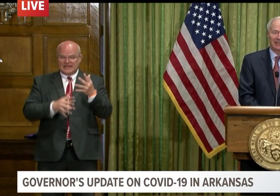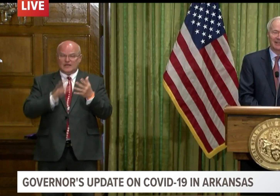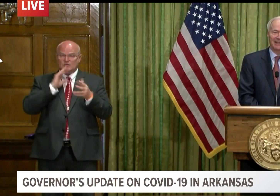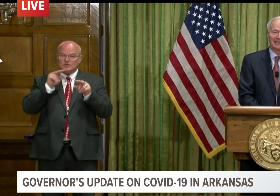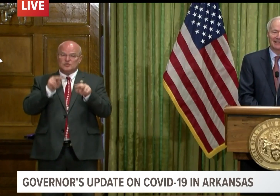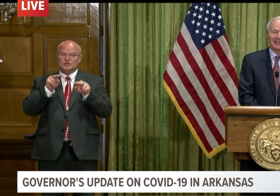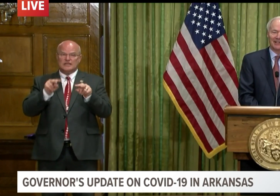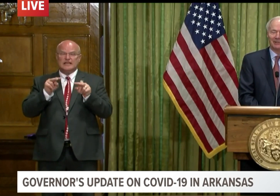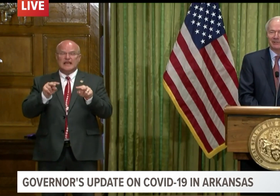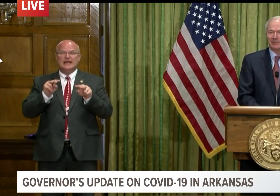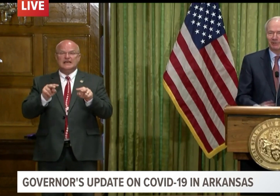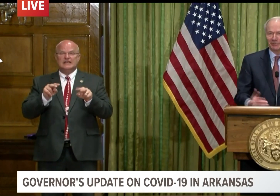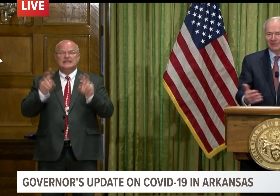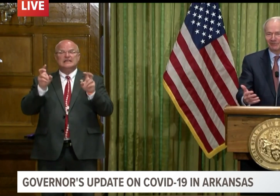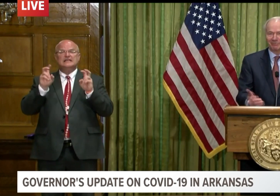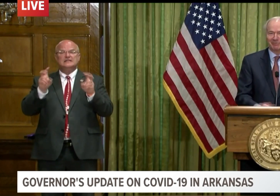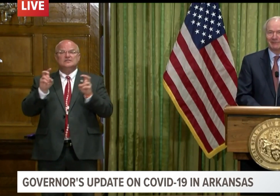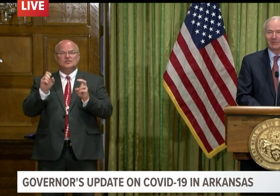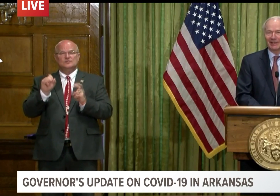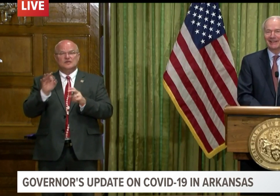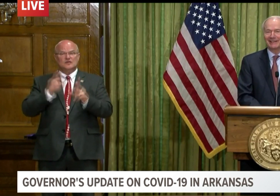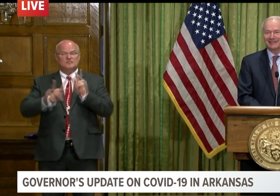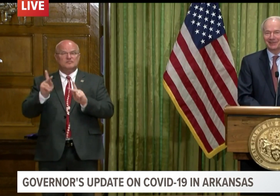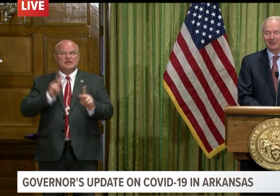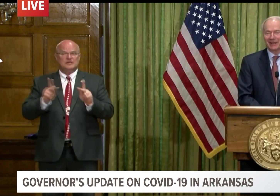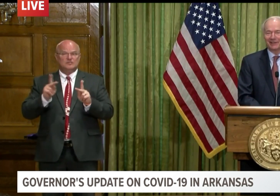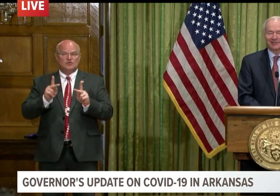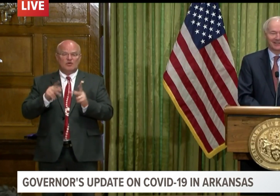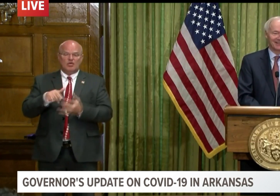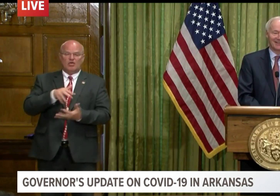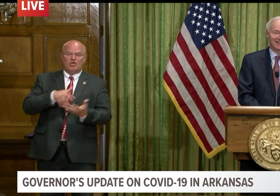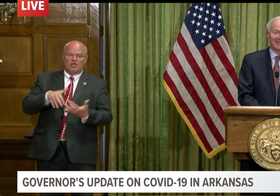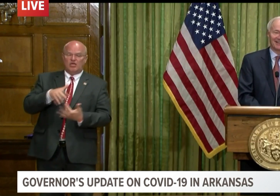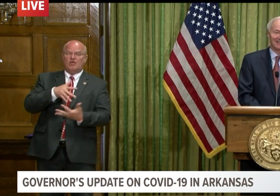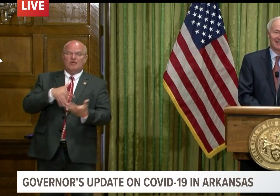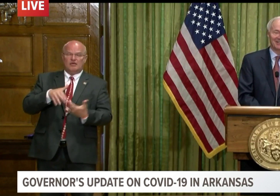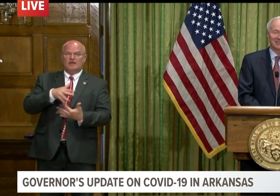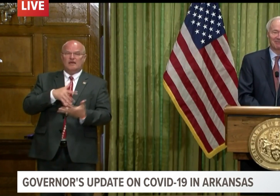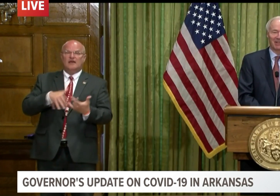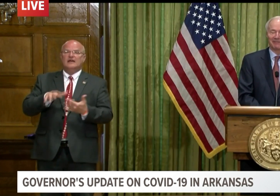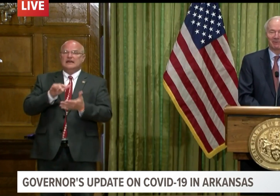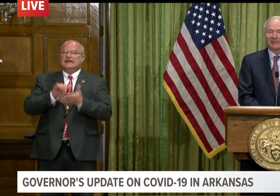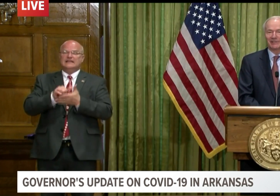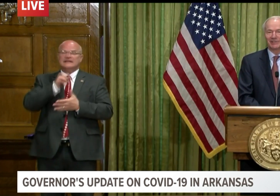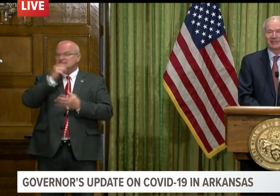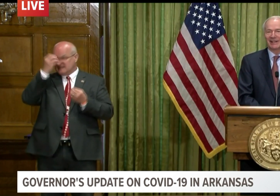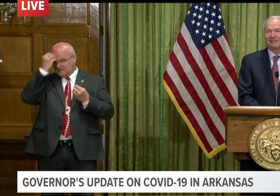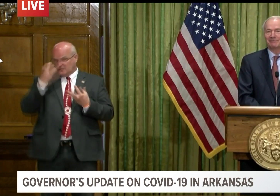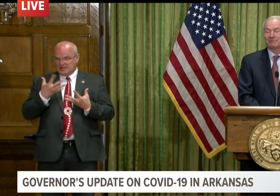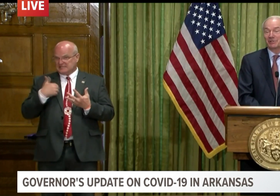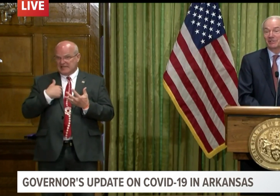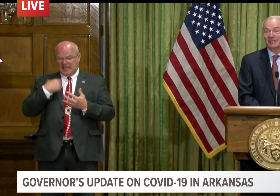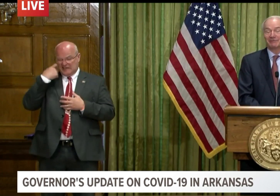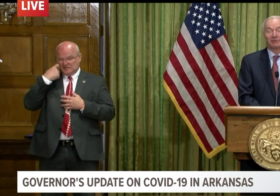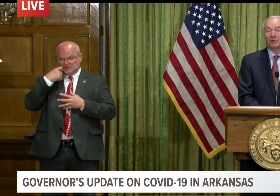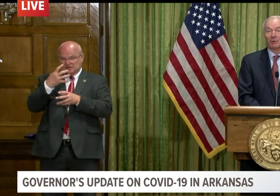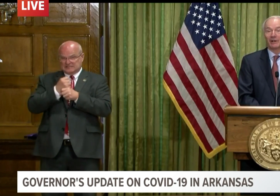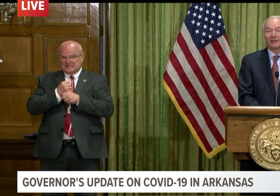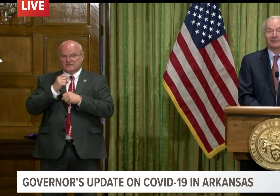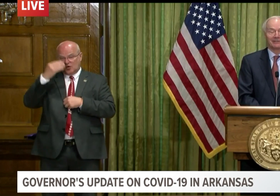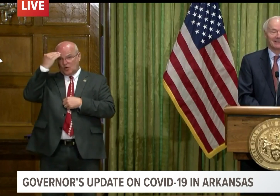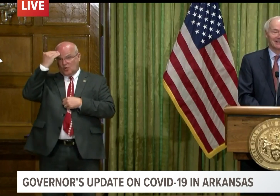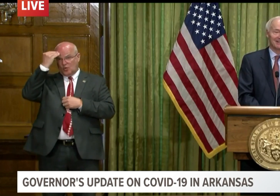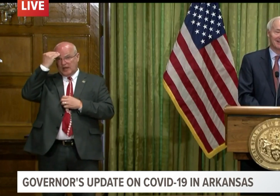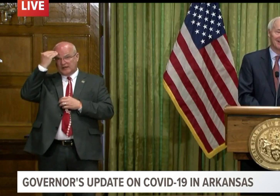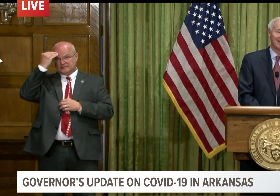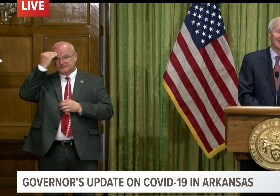that we'll be looking at. You know, in terms of people hanging around, that's not information that I've received or